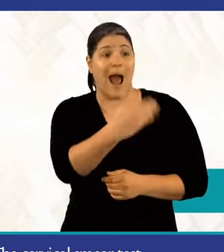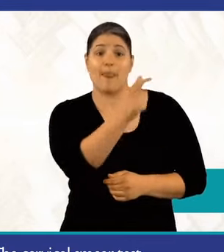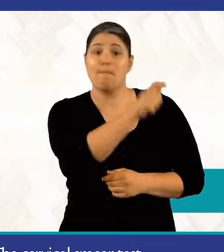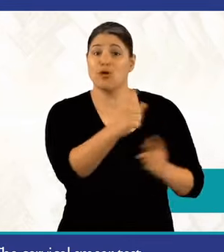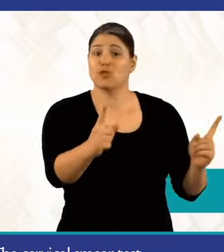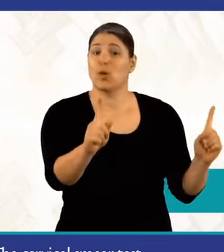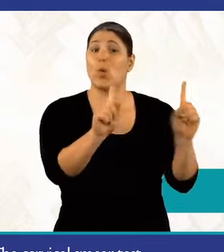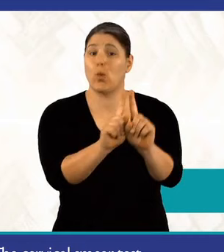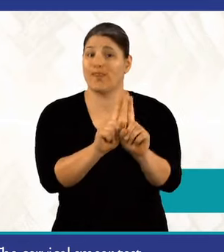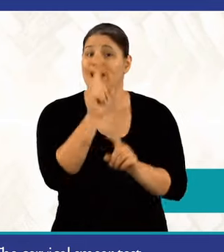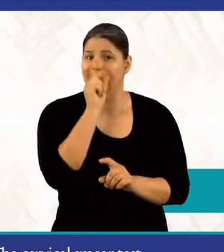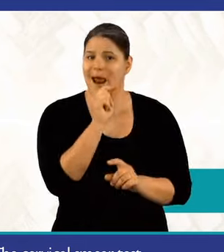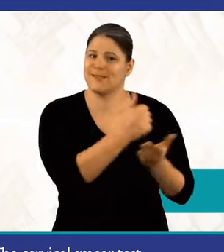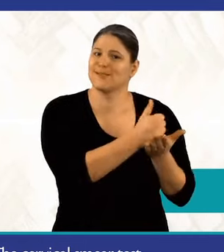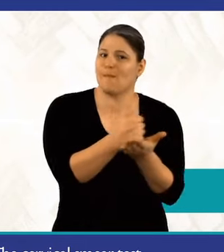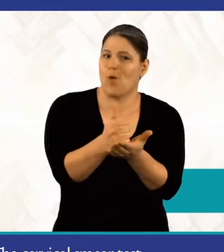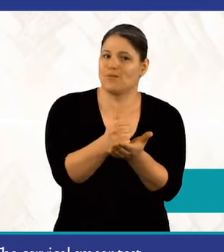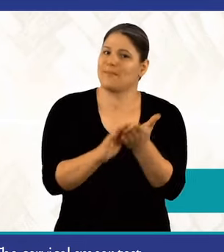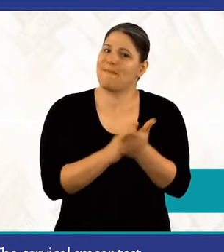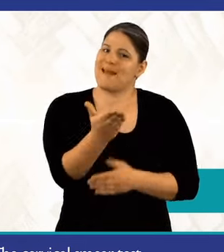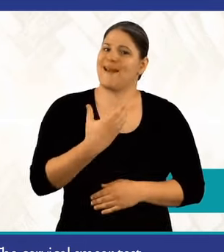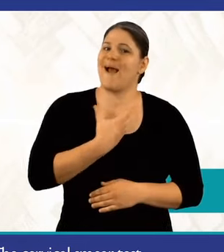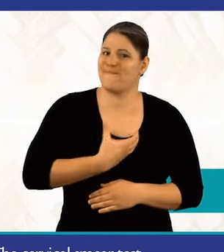You can take a support person with you if you wish.